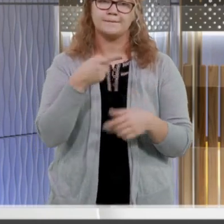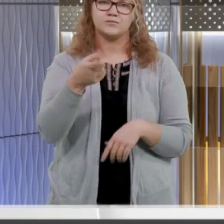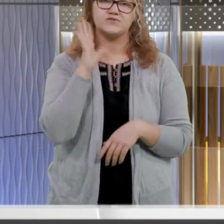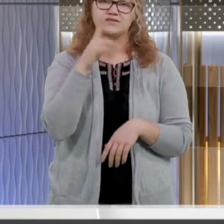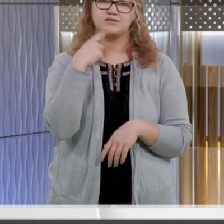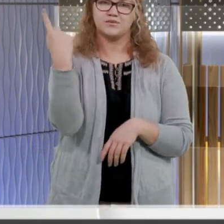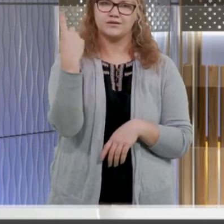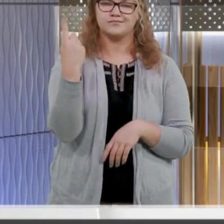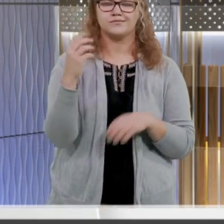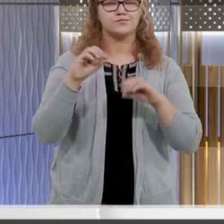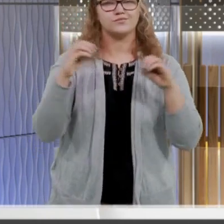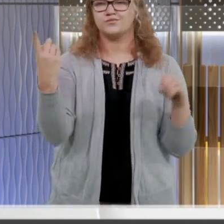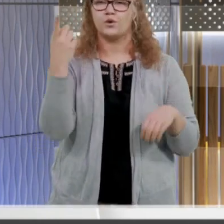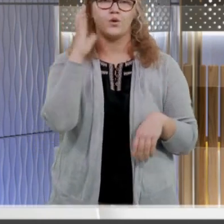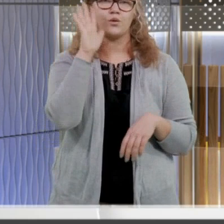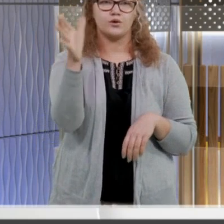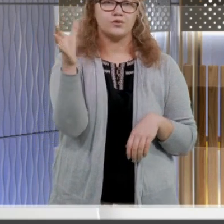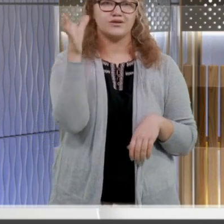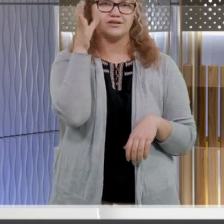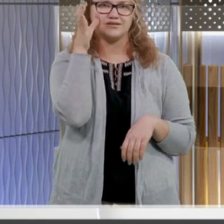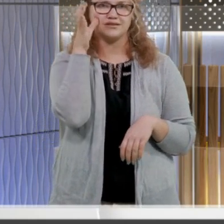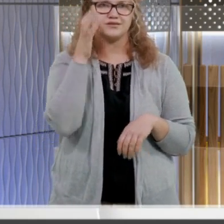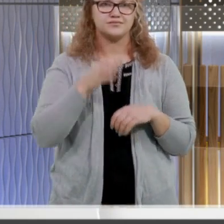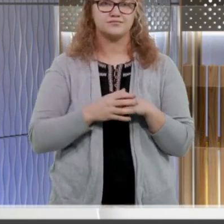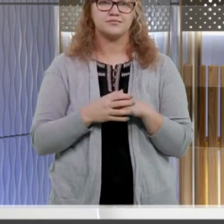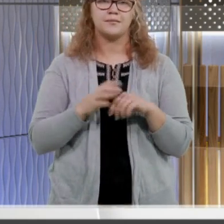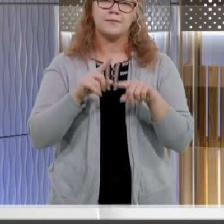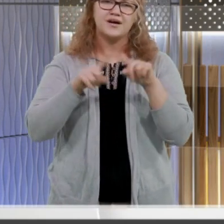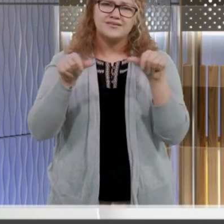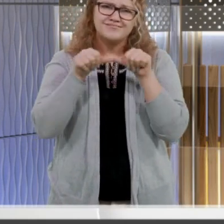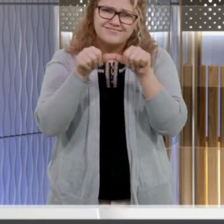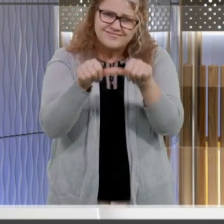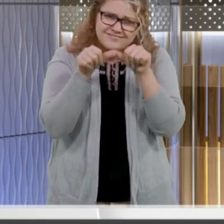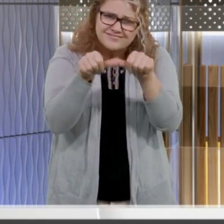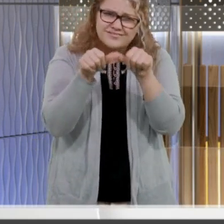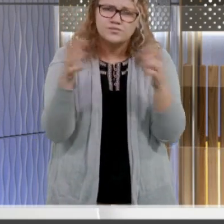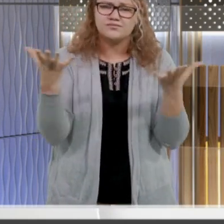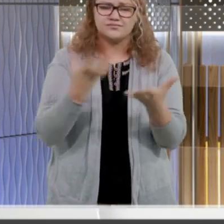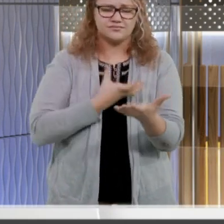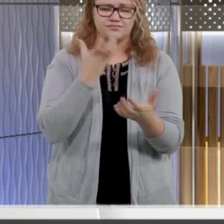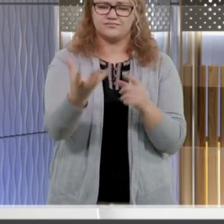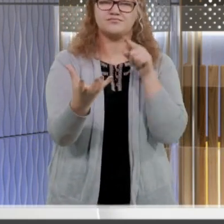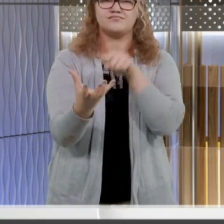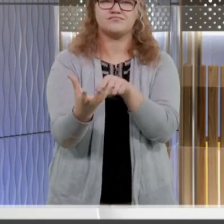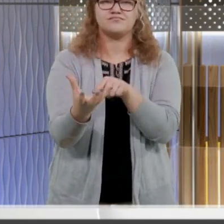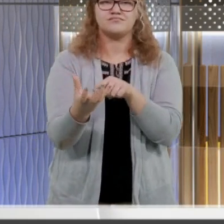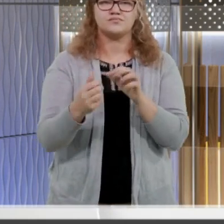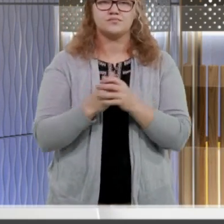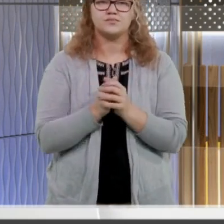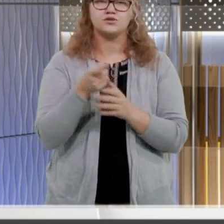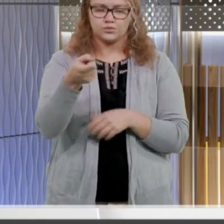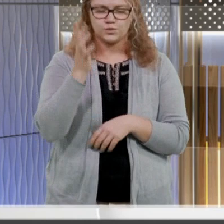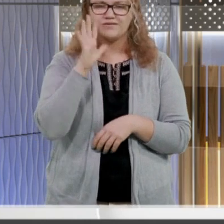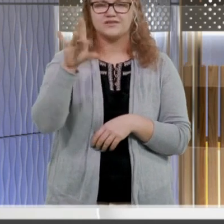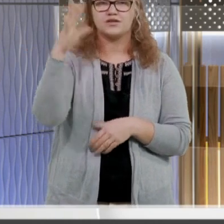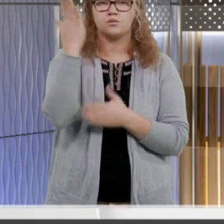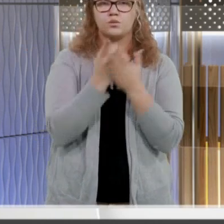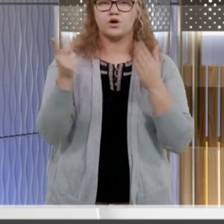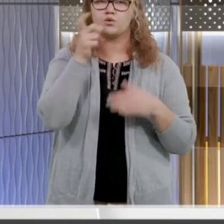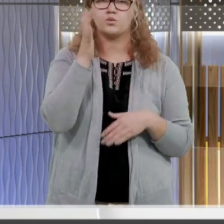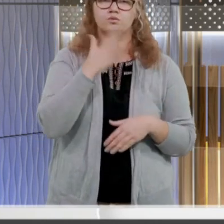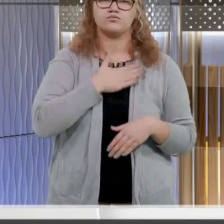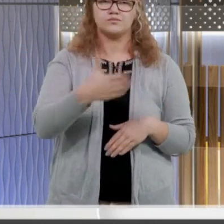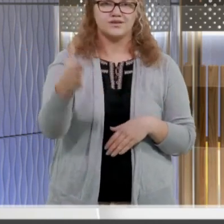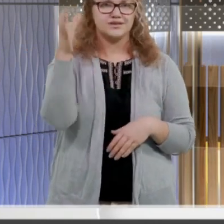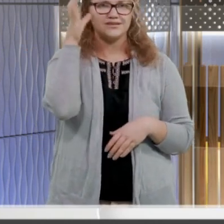Sometimes you'll say something and no one will be listening, but keep saying what's in your heart and you'll find someone who